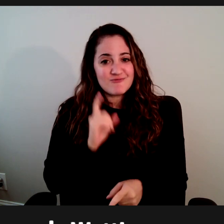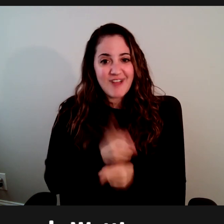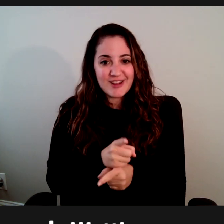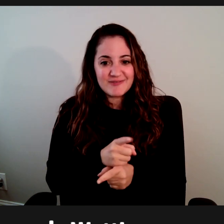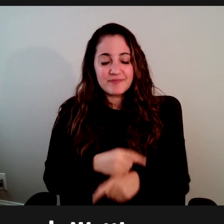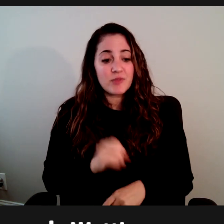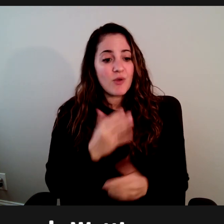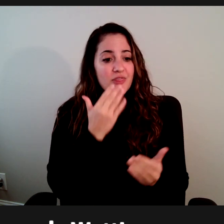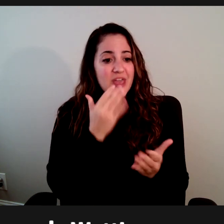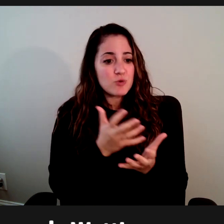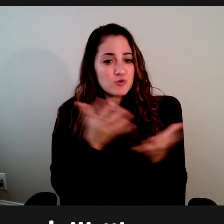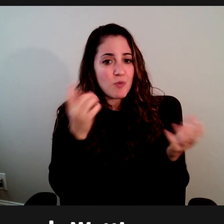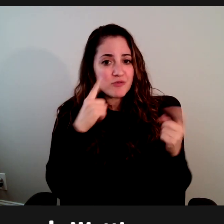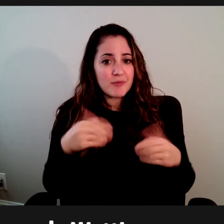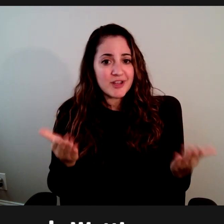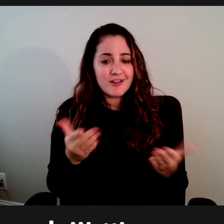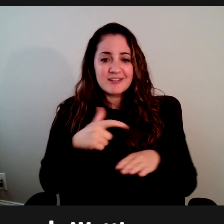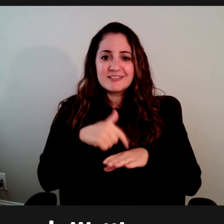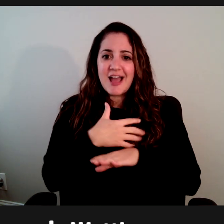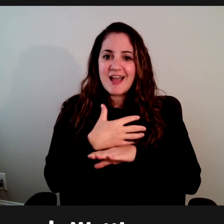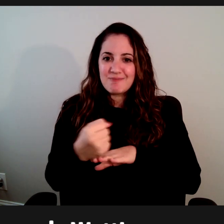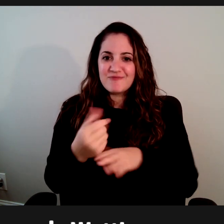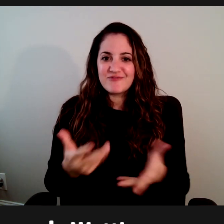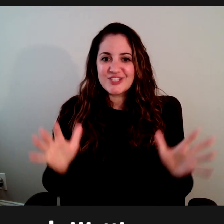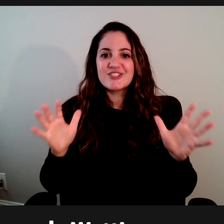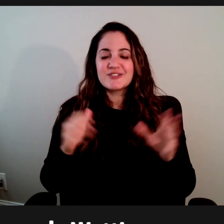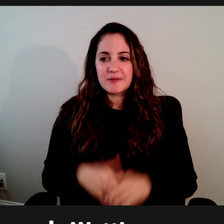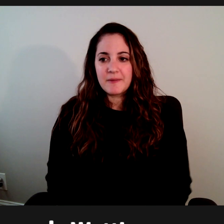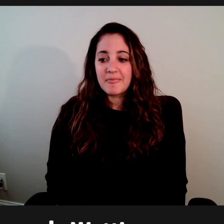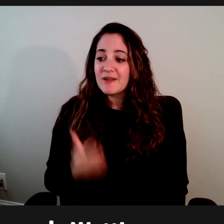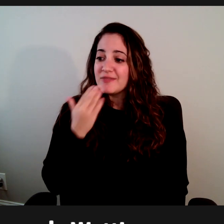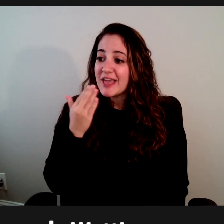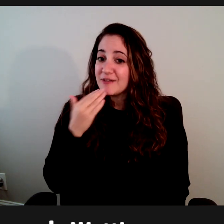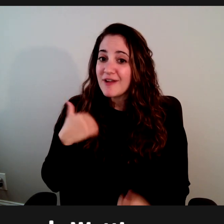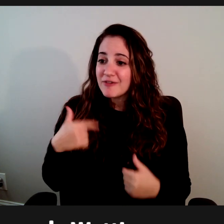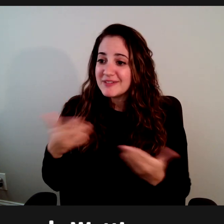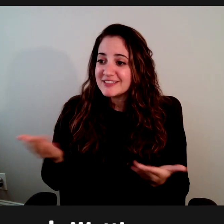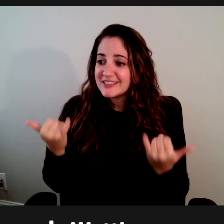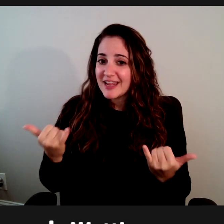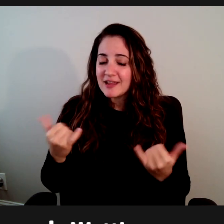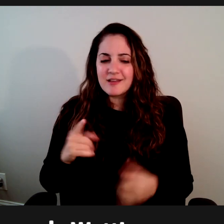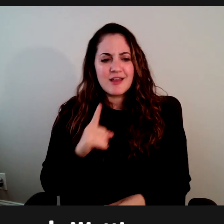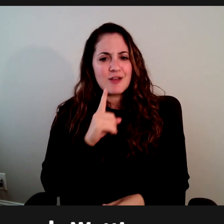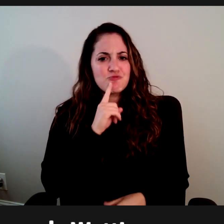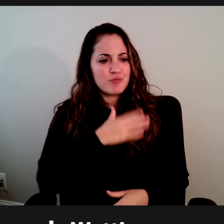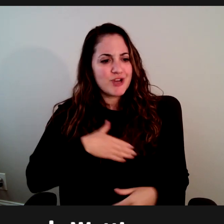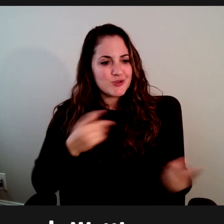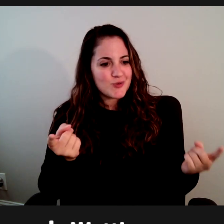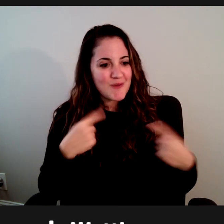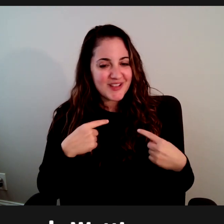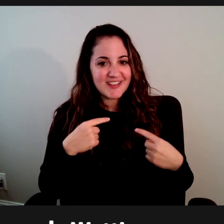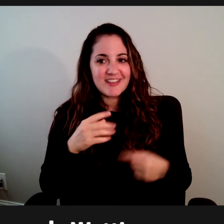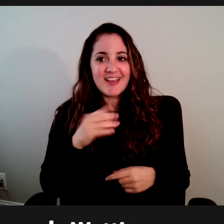Completely. Right. Well, thank you so much for being here. Our time is coming to an end. Thank you for having me. You're